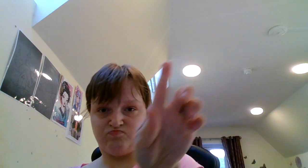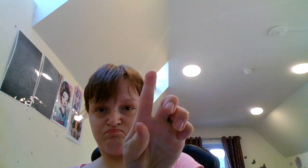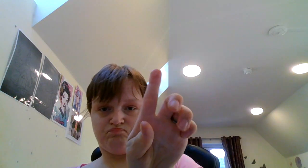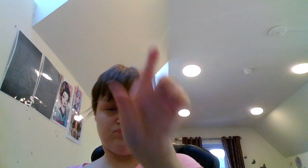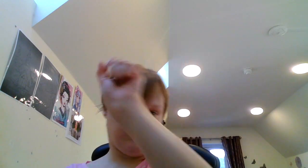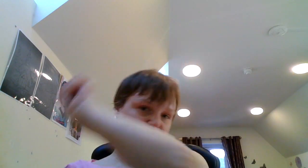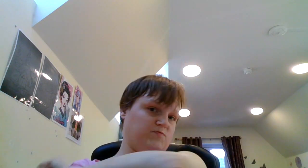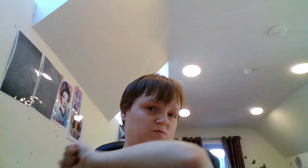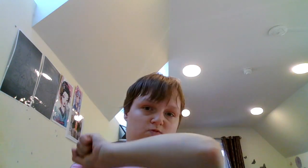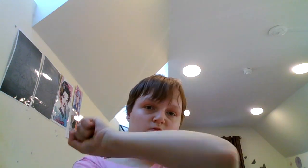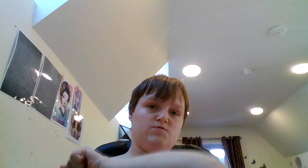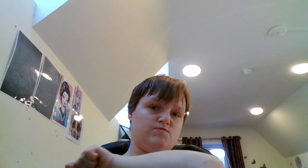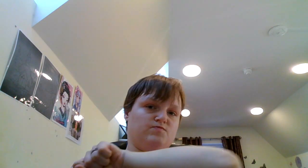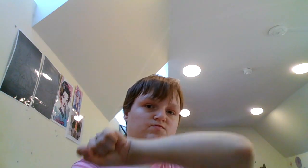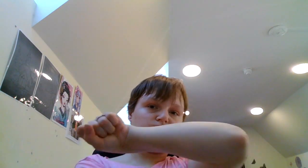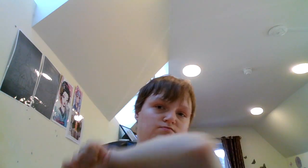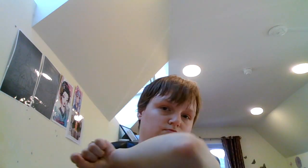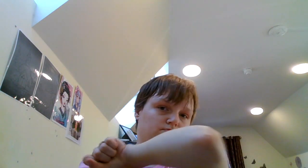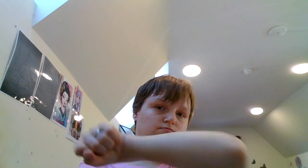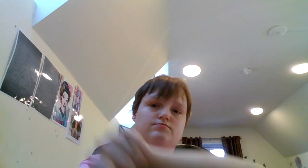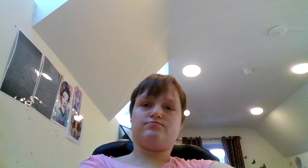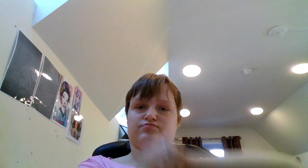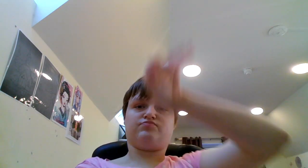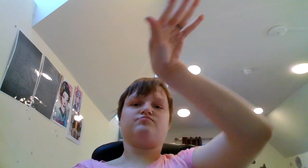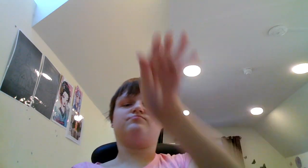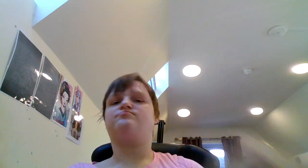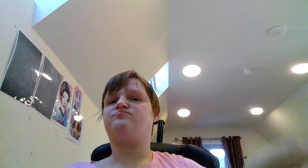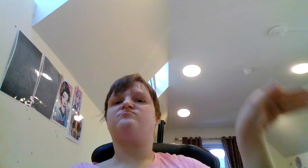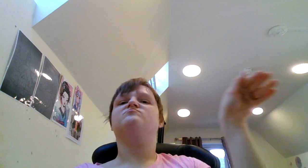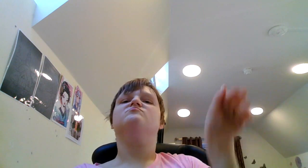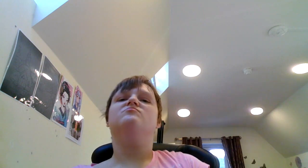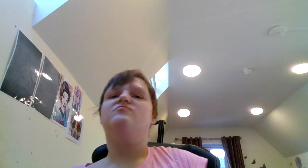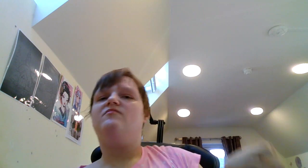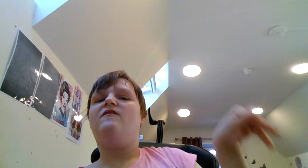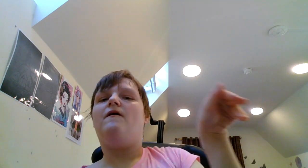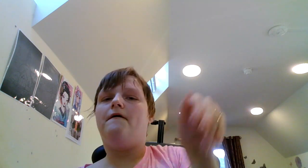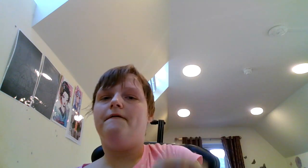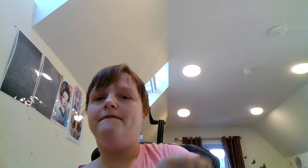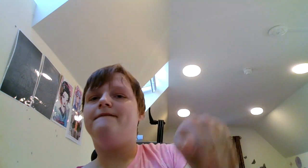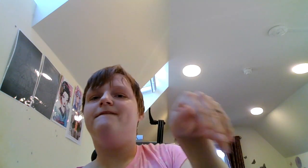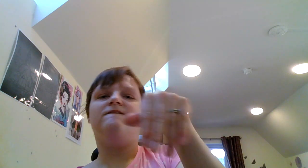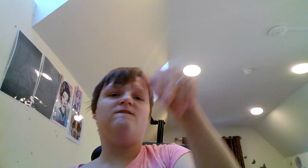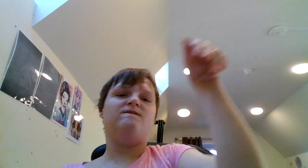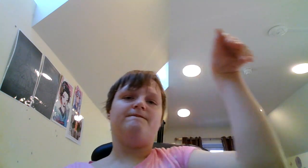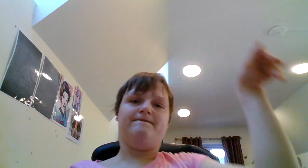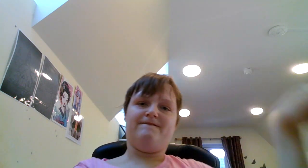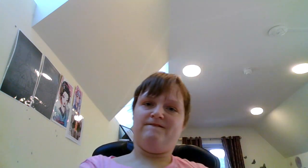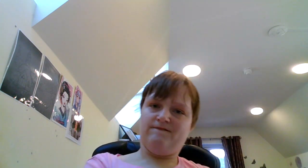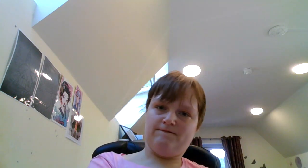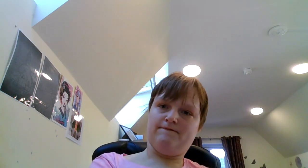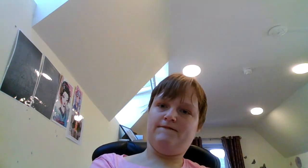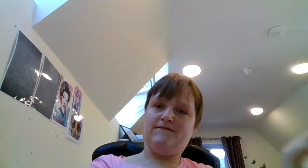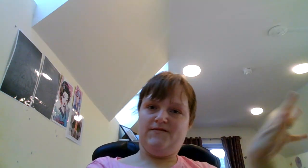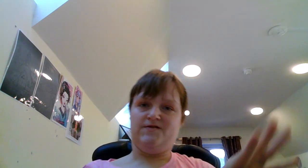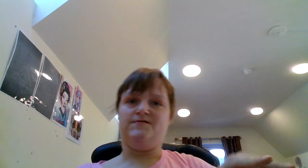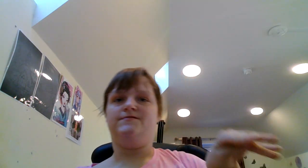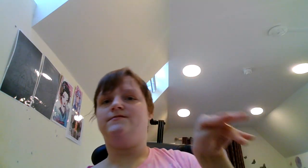inject themselves with insulin several times a day. On the other hand, type 2 diabetes is